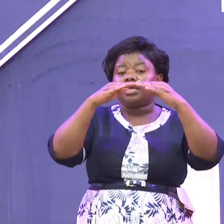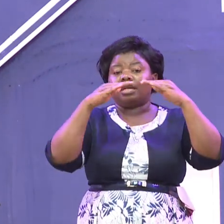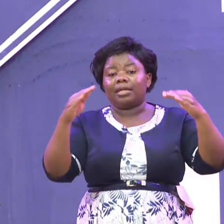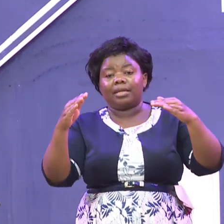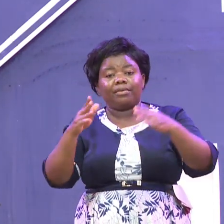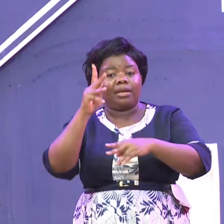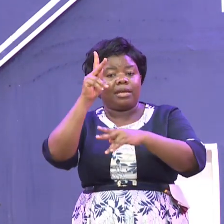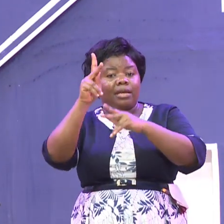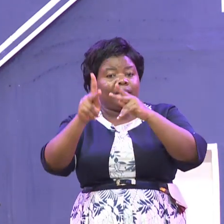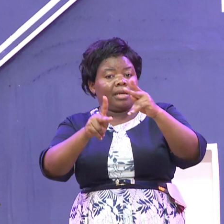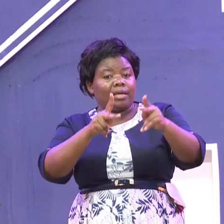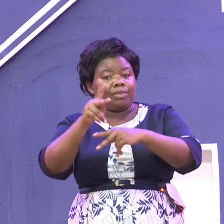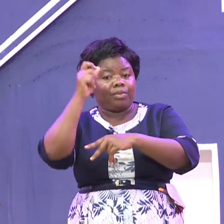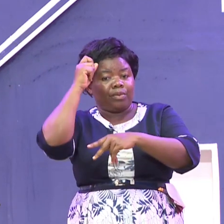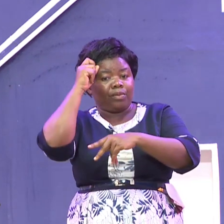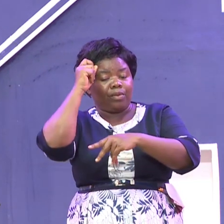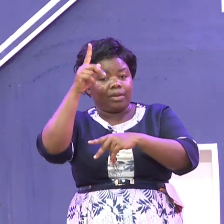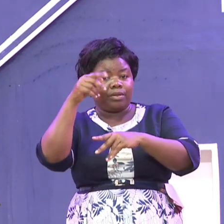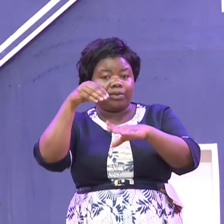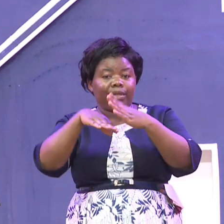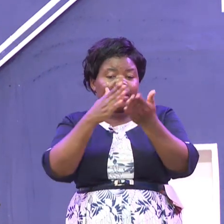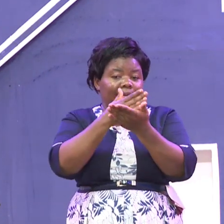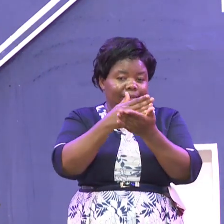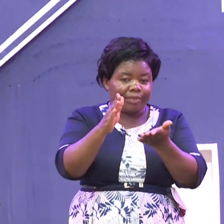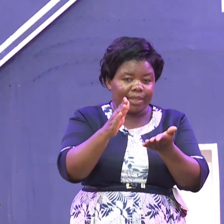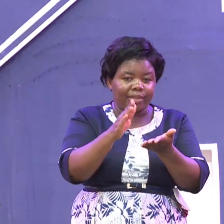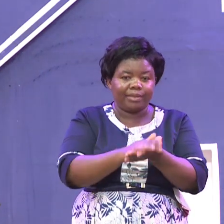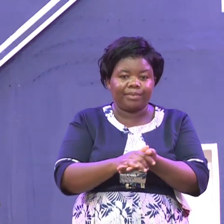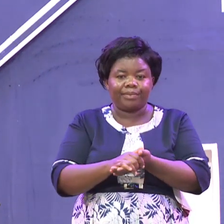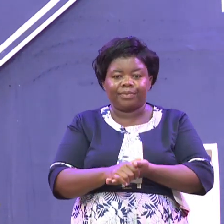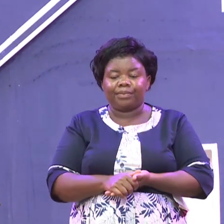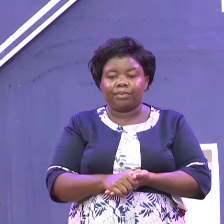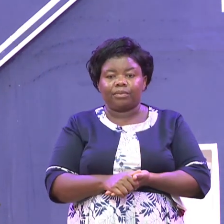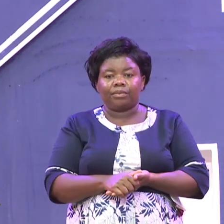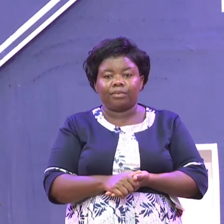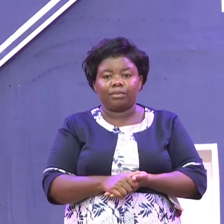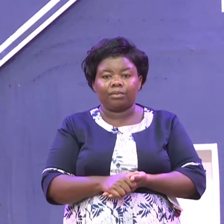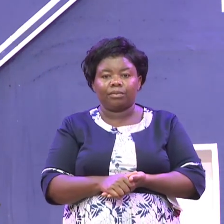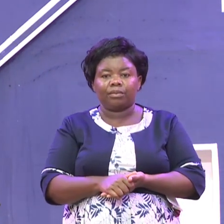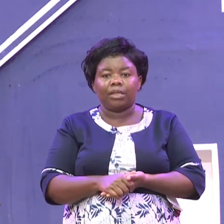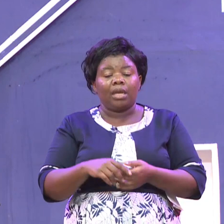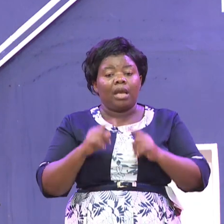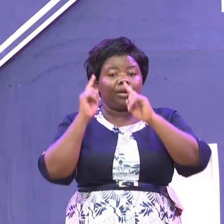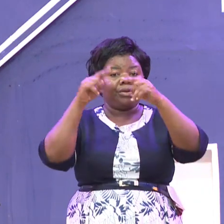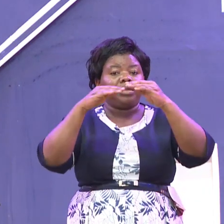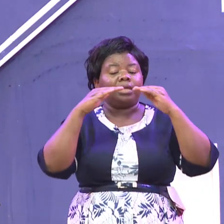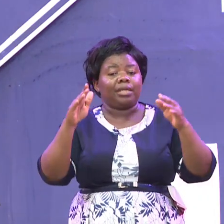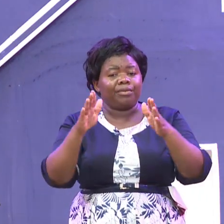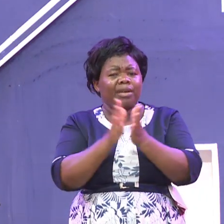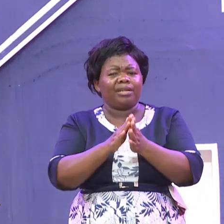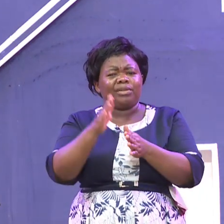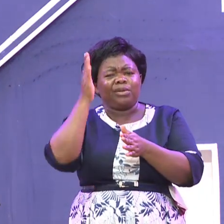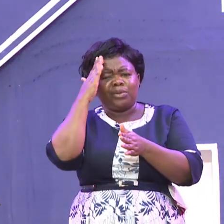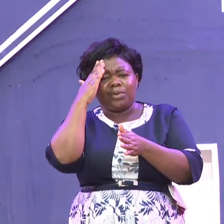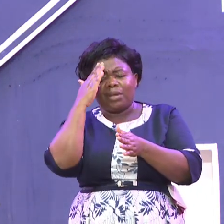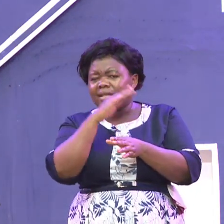ne bakumanyira mu kkowe eryo. You reach an extent and people get to know you in that sector. Ate otuuka ekiseera n'okimanyira ne kiba